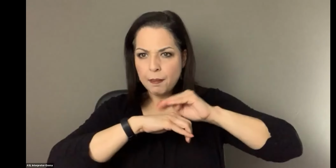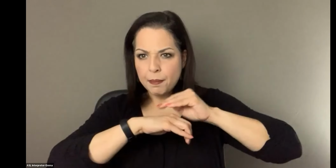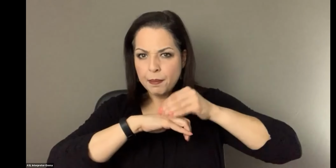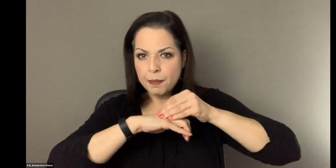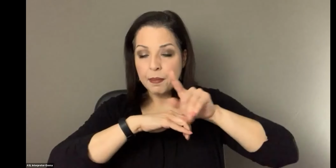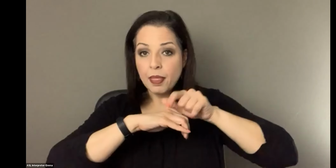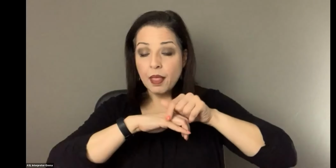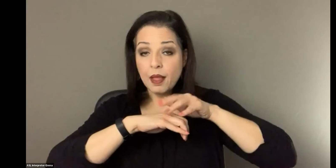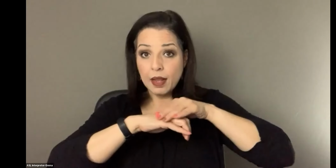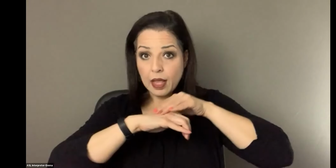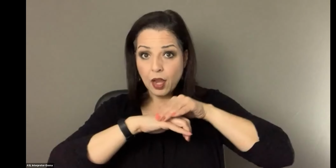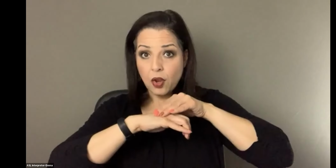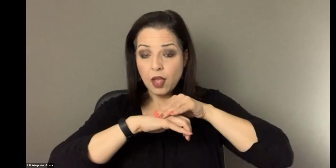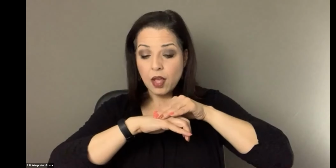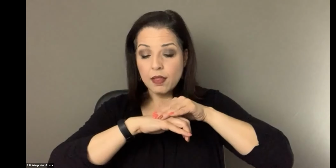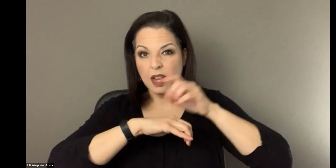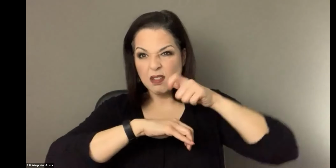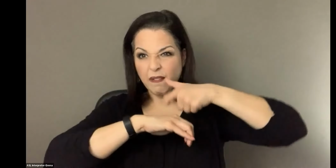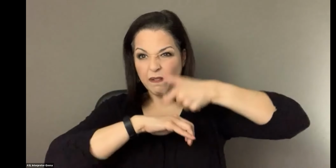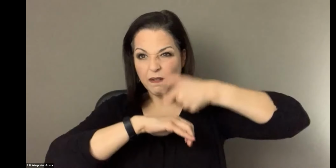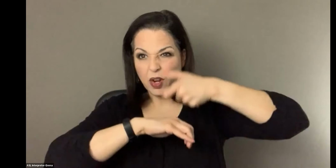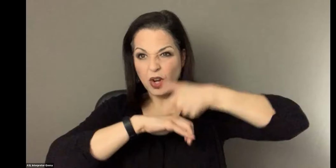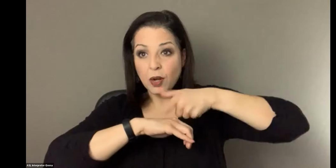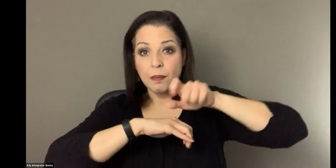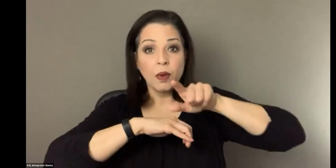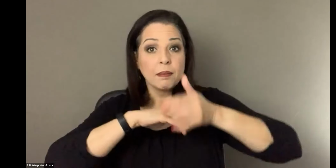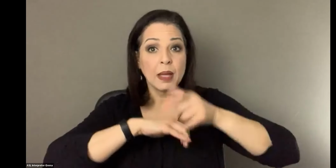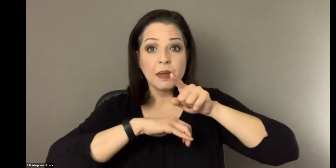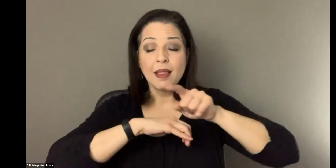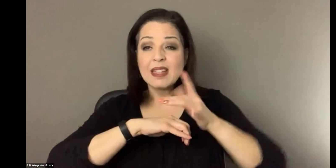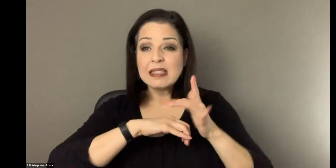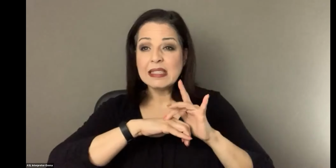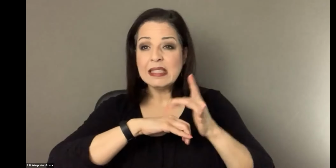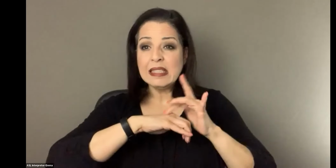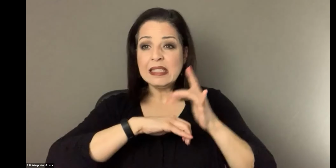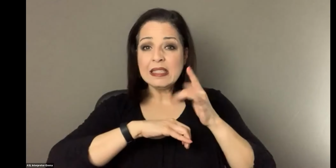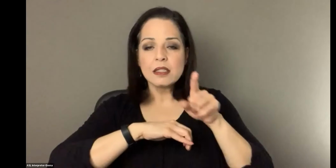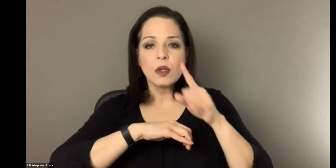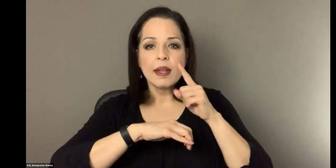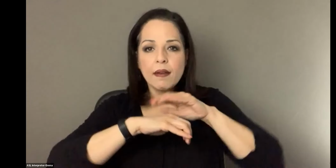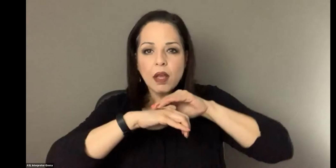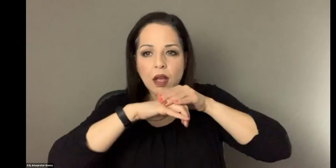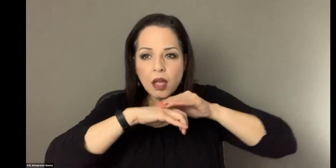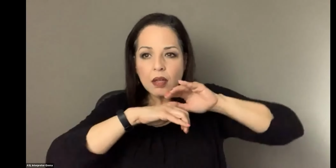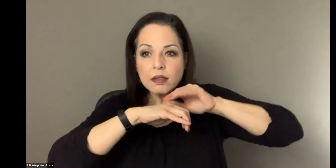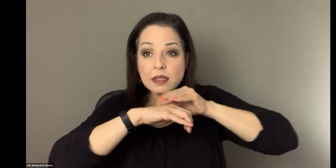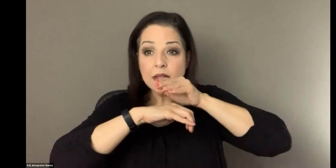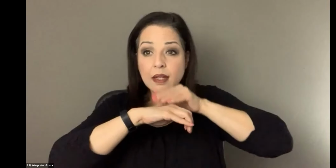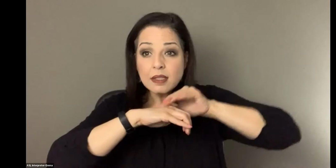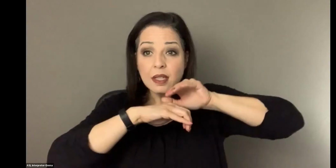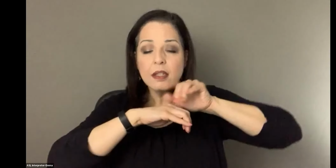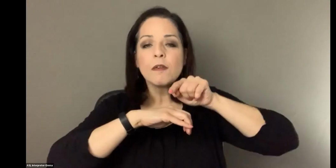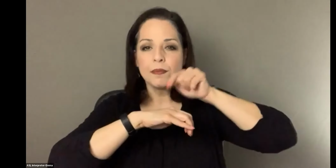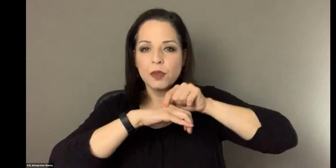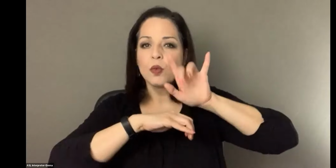firm and tender, or an area that feels indented, you need to contact